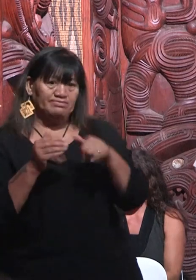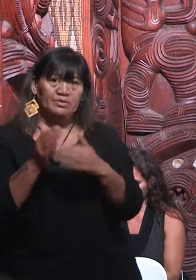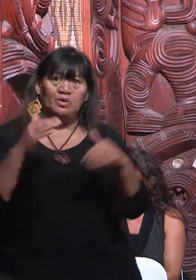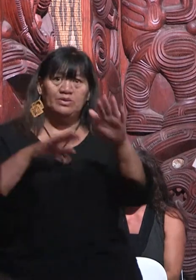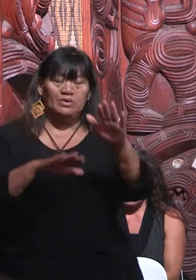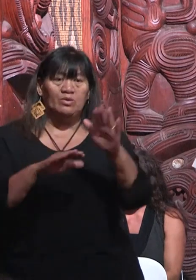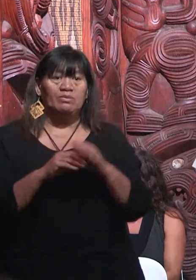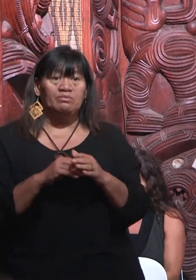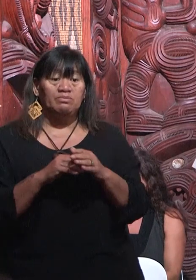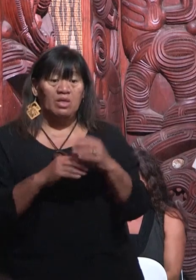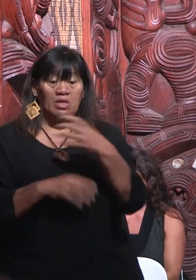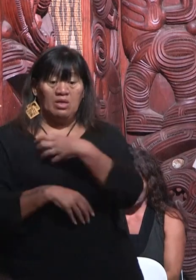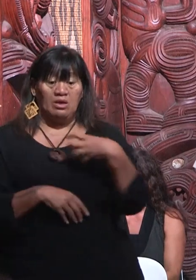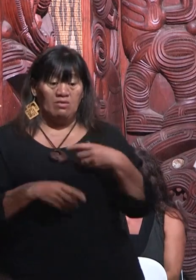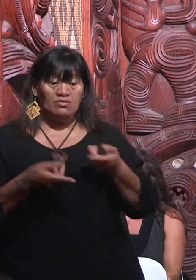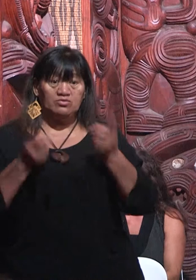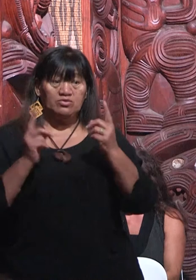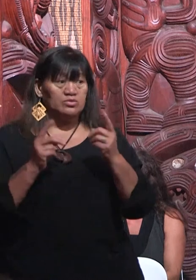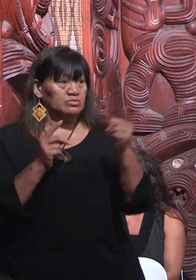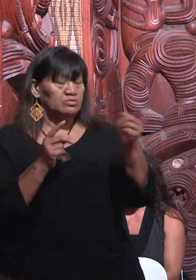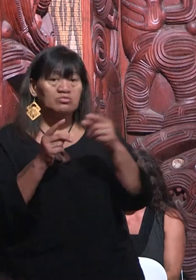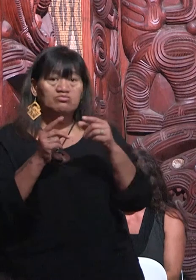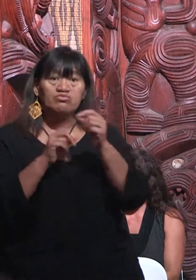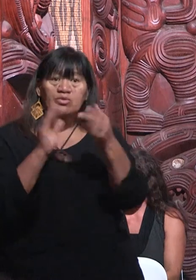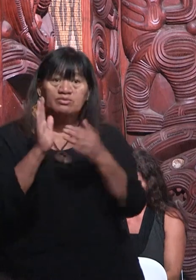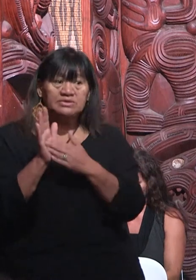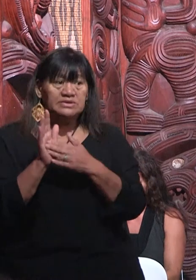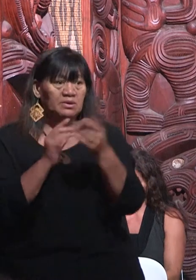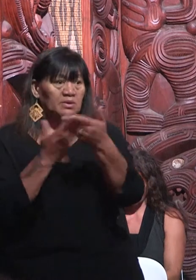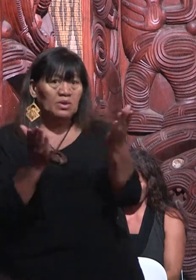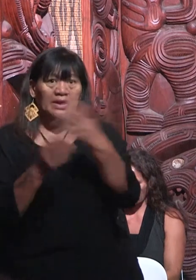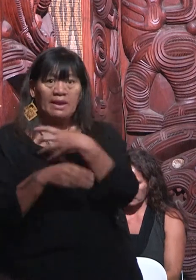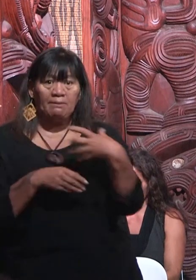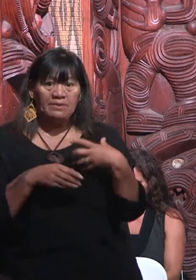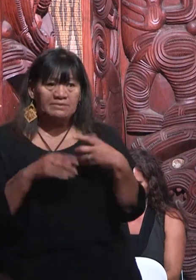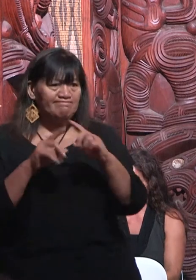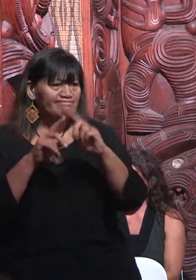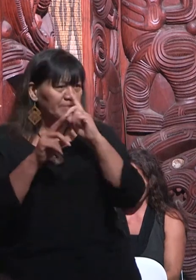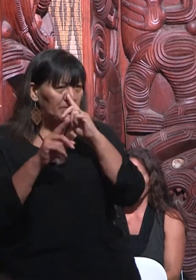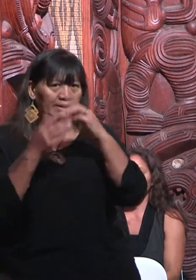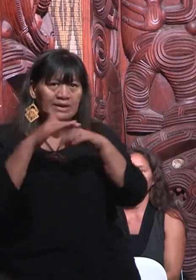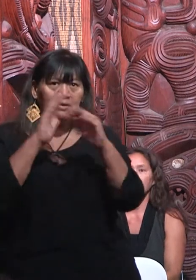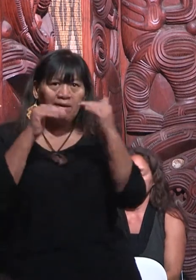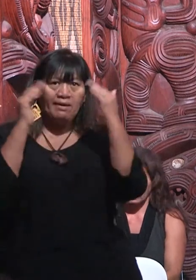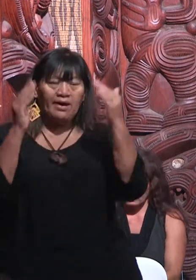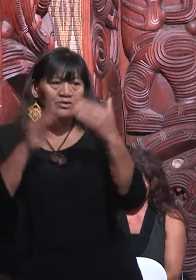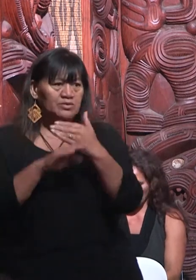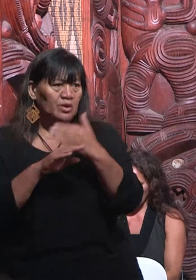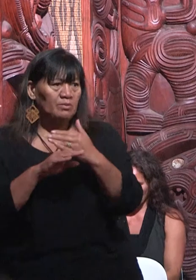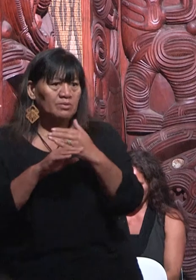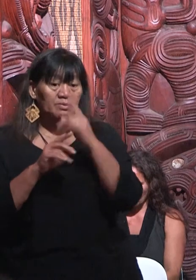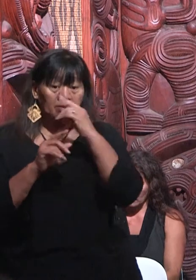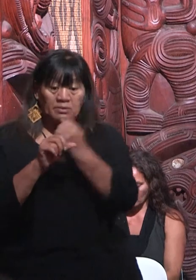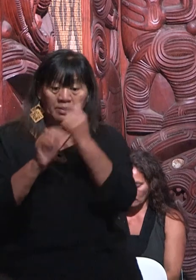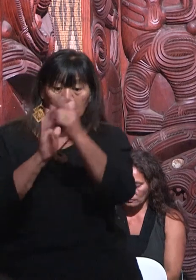the Governor General, the Prime Minister, the government, and all executive officers, legislators,